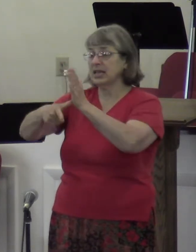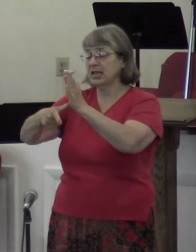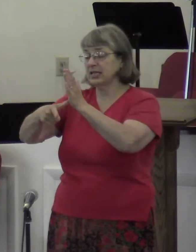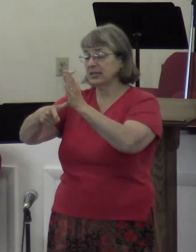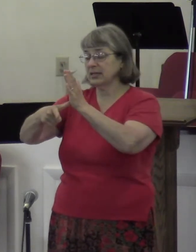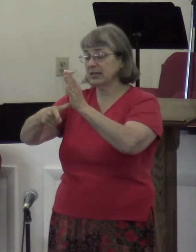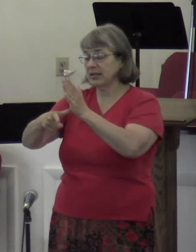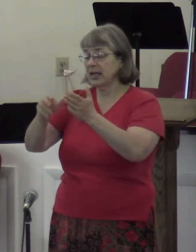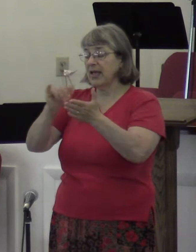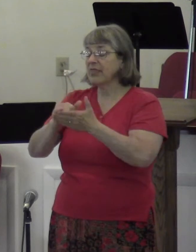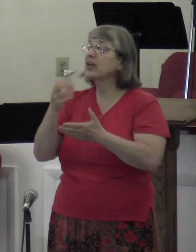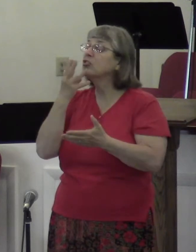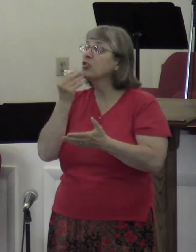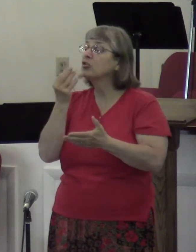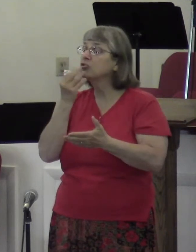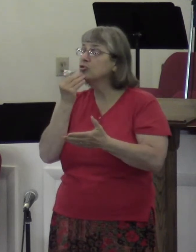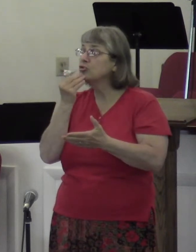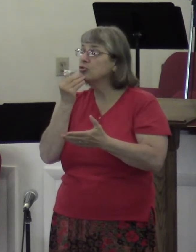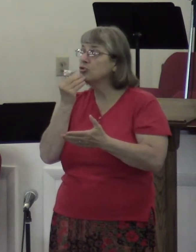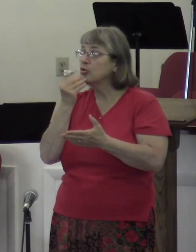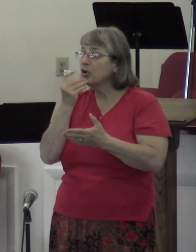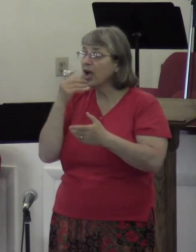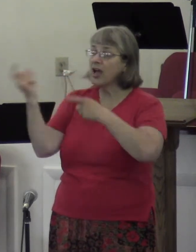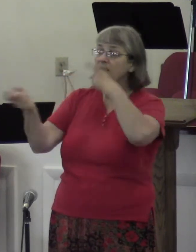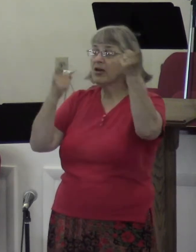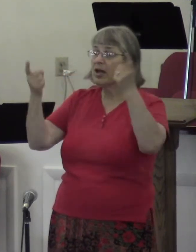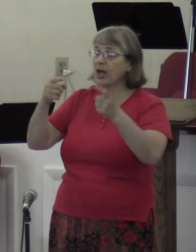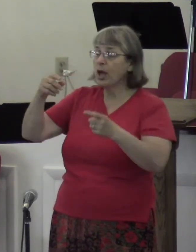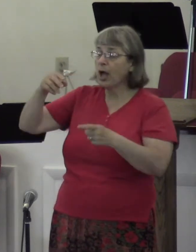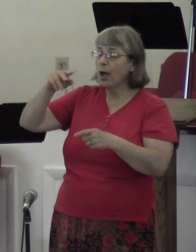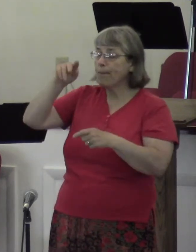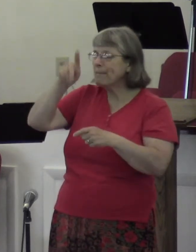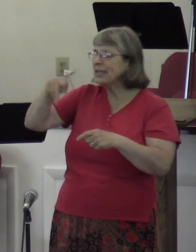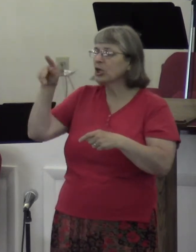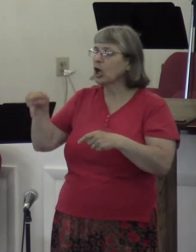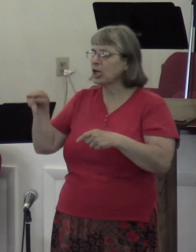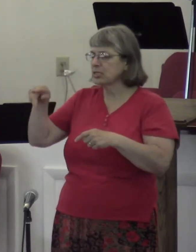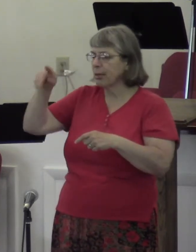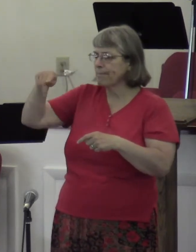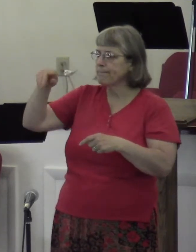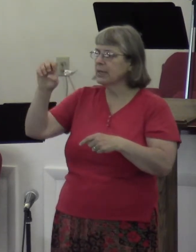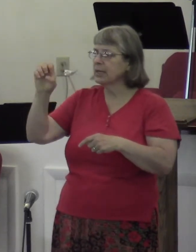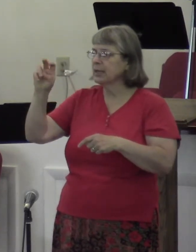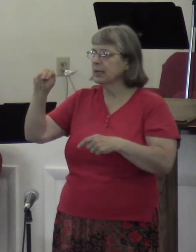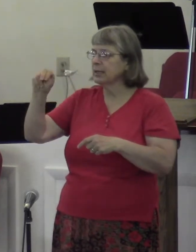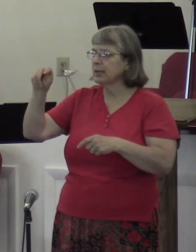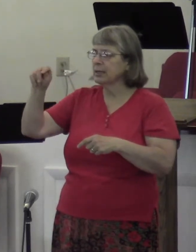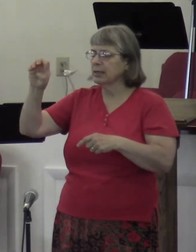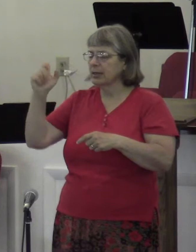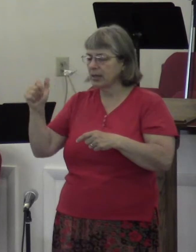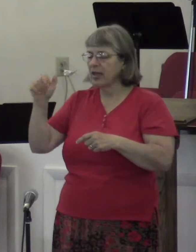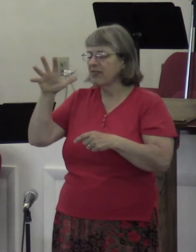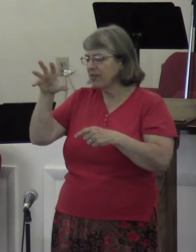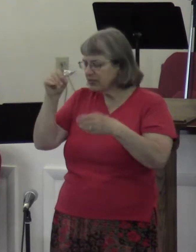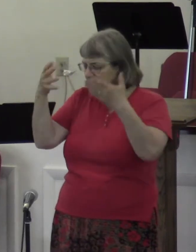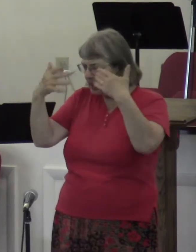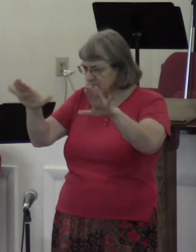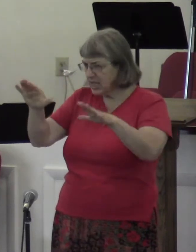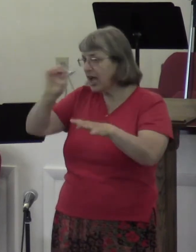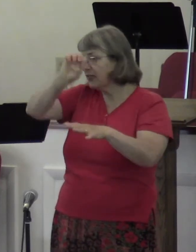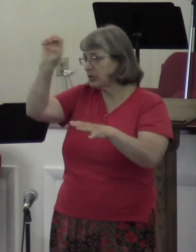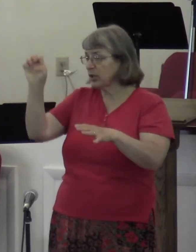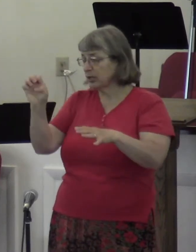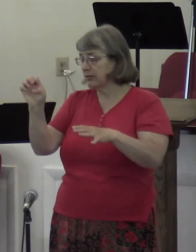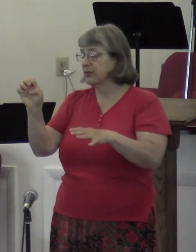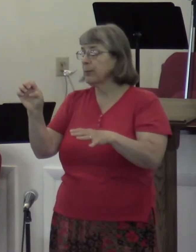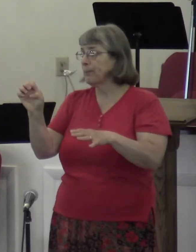And that is the Jewish festival of Pentecost. And that's 50 days after the Jewish Passover when Jesus was killed.